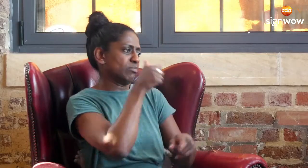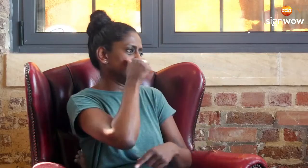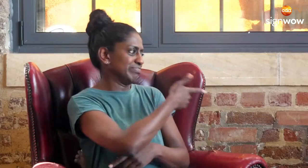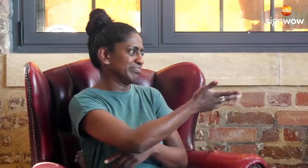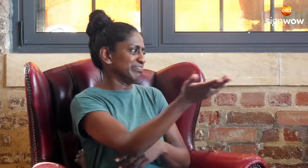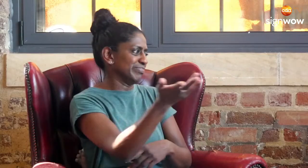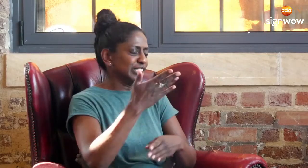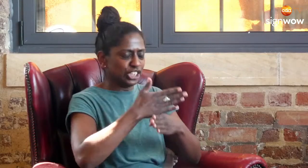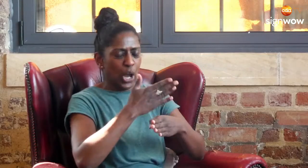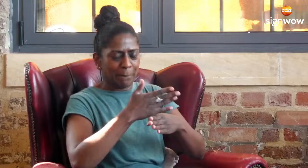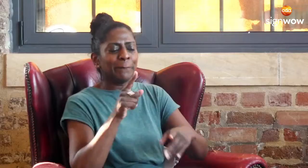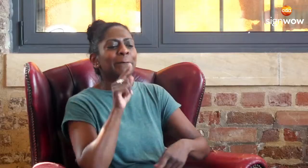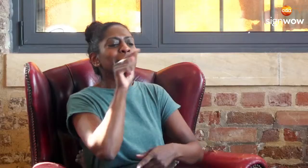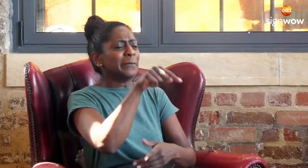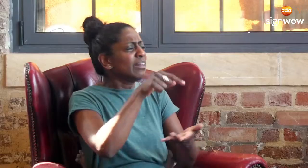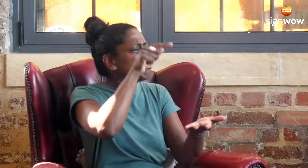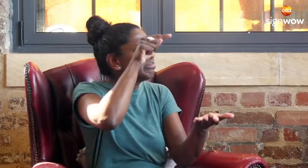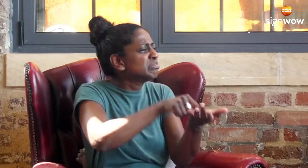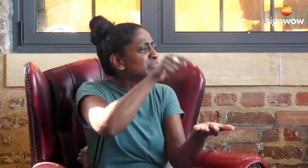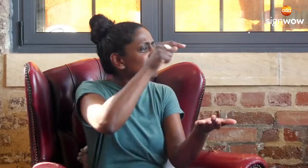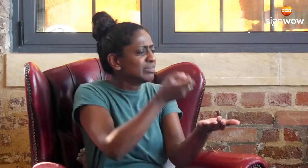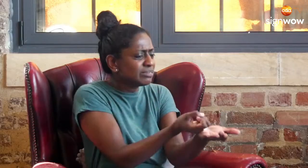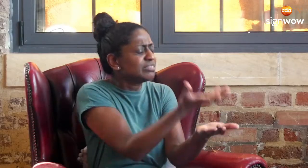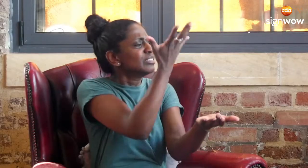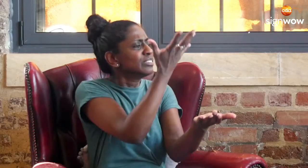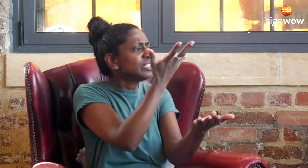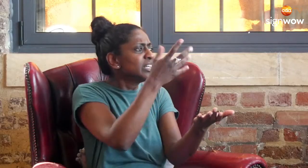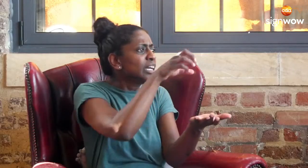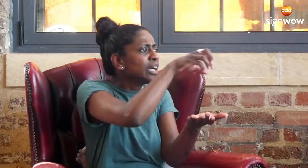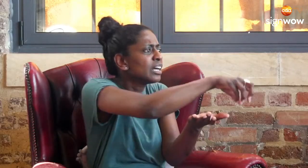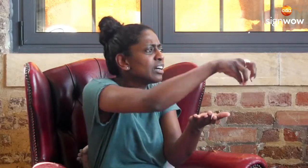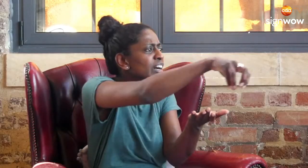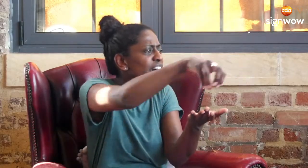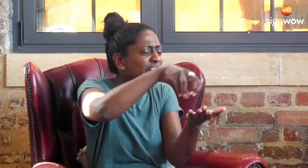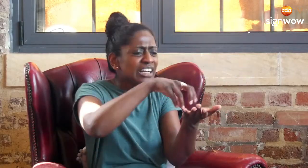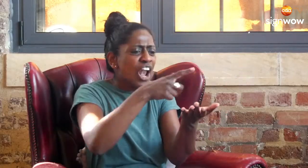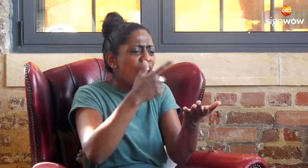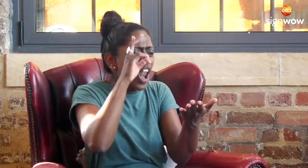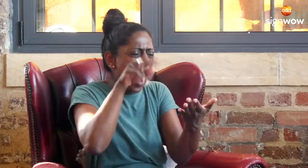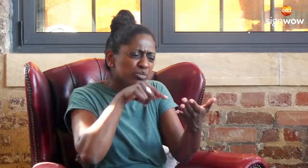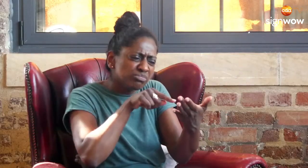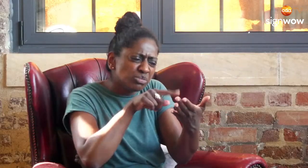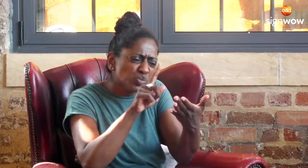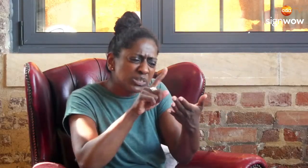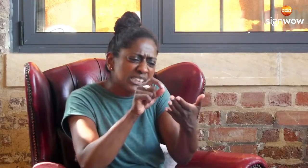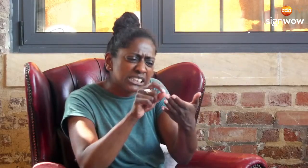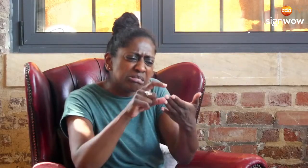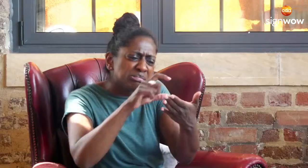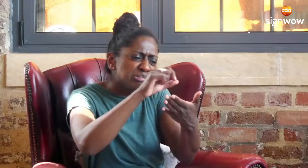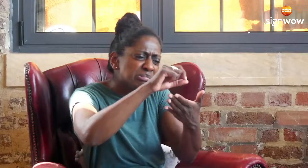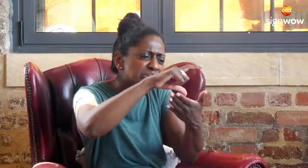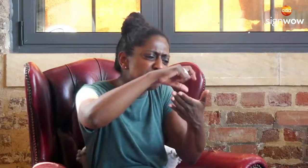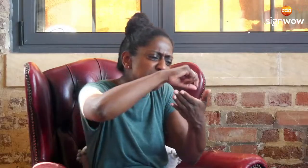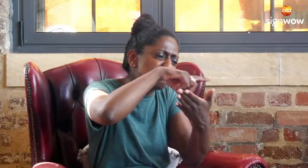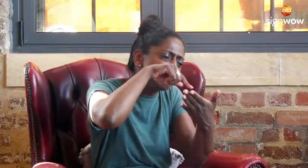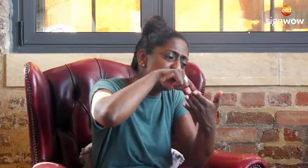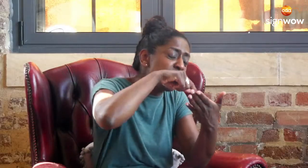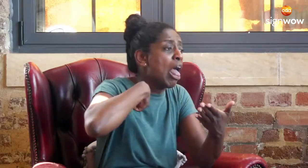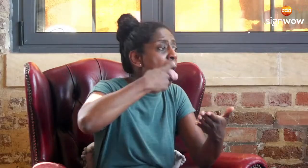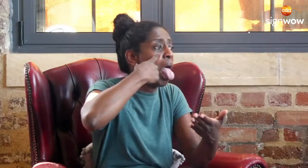I work all over the UK, as you know, for my job, and sometimes I'll just go, okay, what's near here? Let's have a look. What points are coming up on the